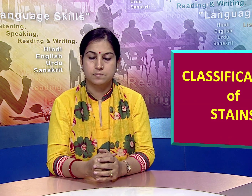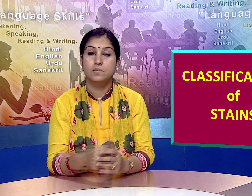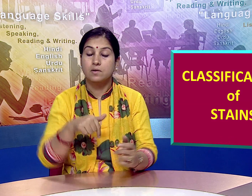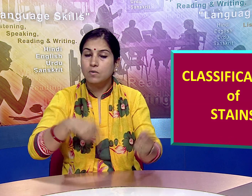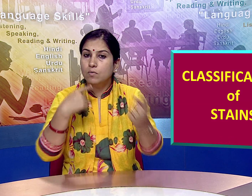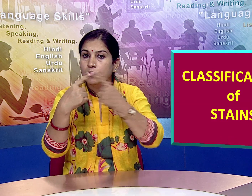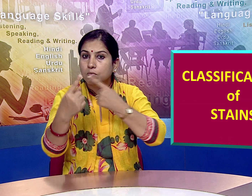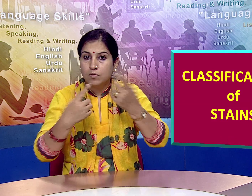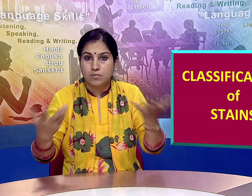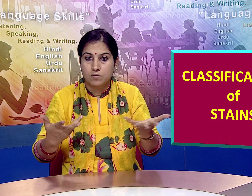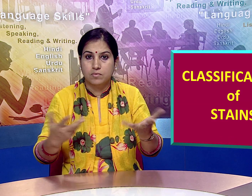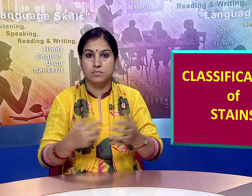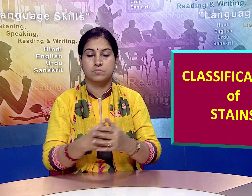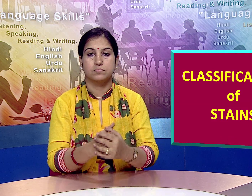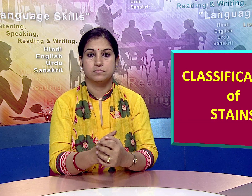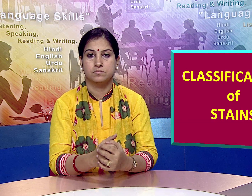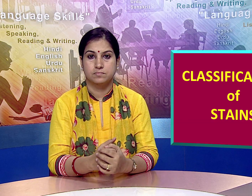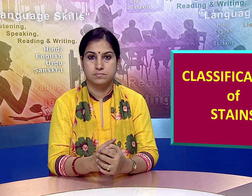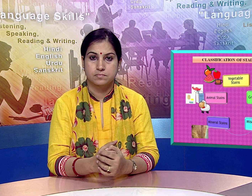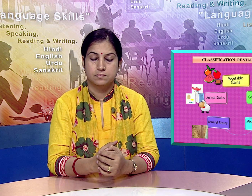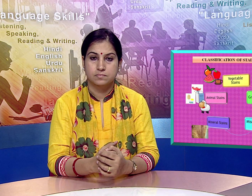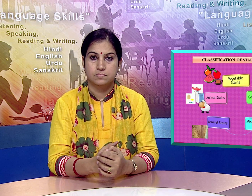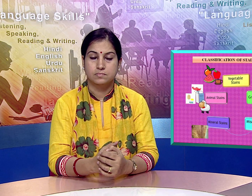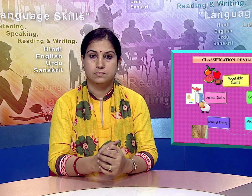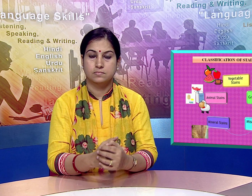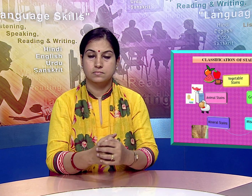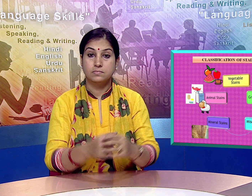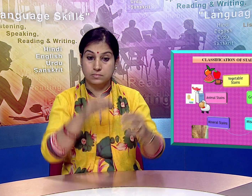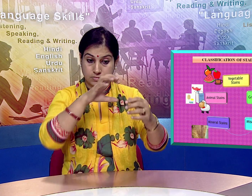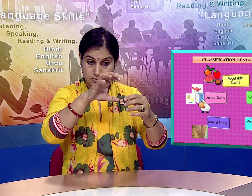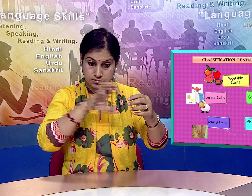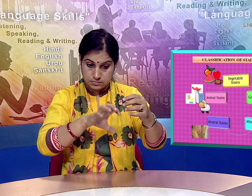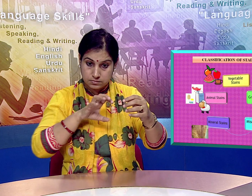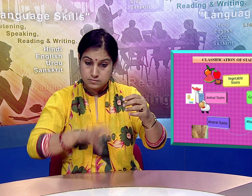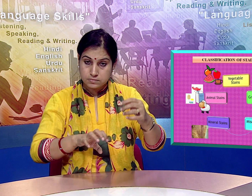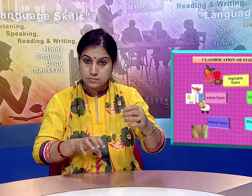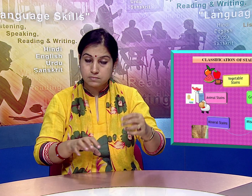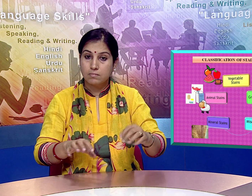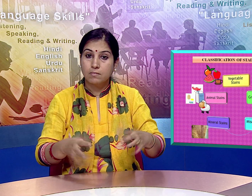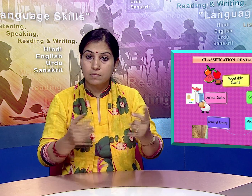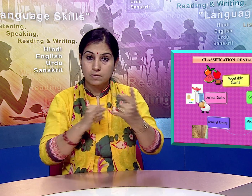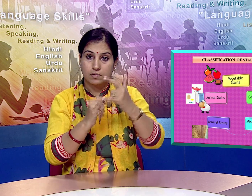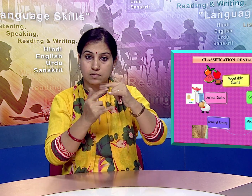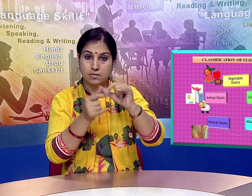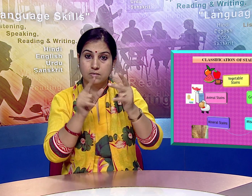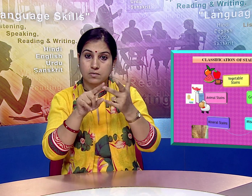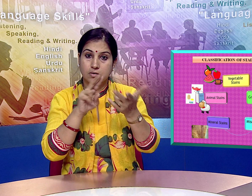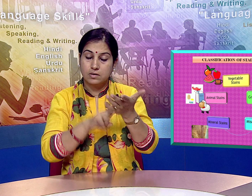now we will discuss the category or the classification of stains.